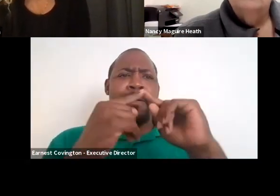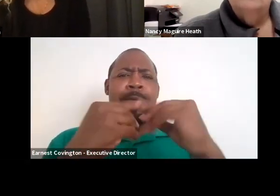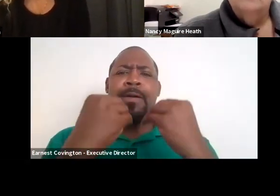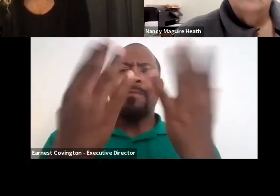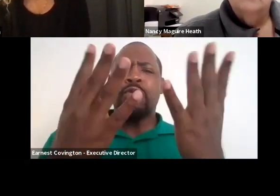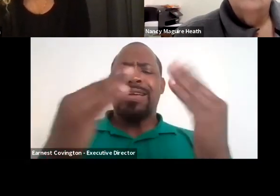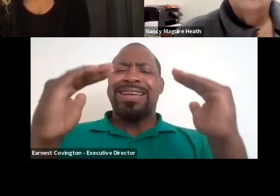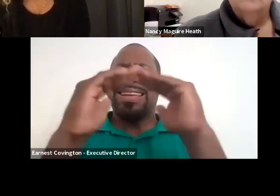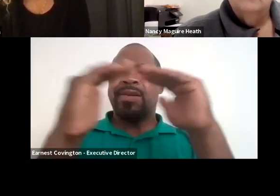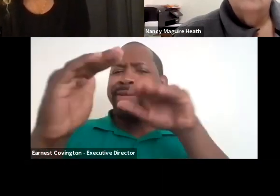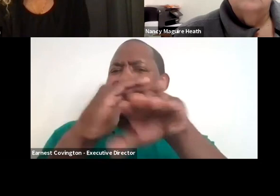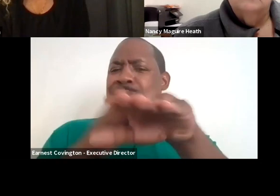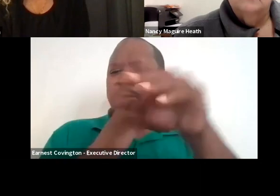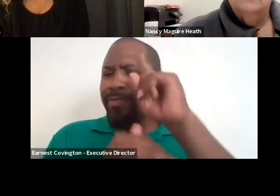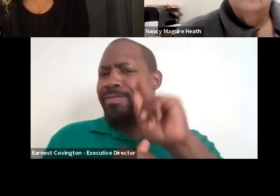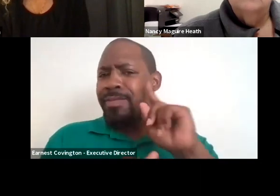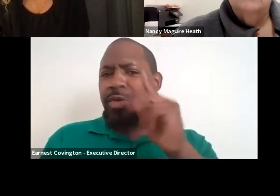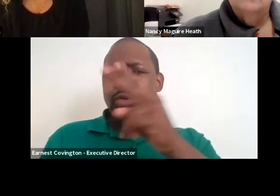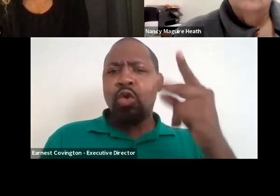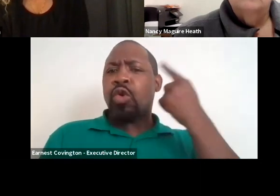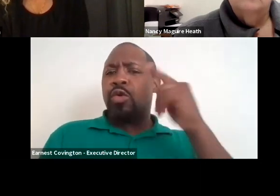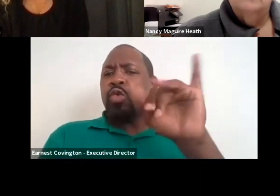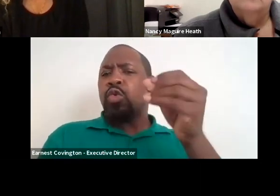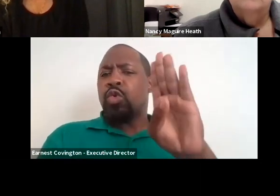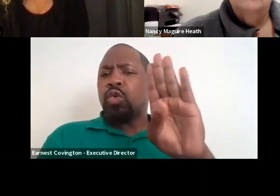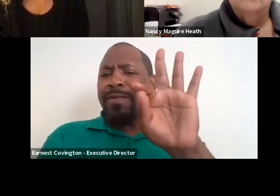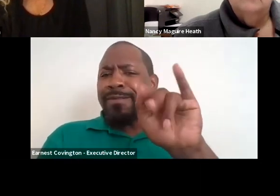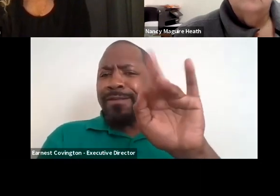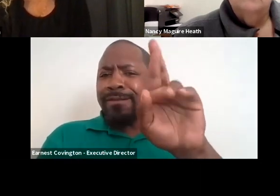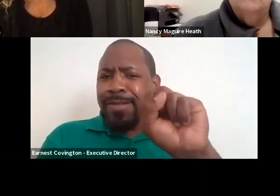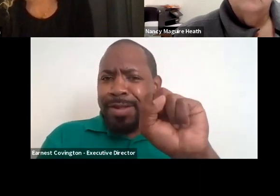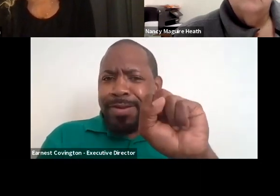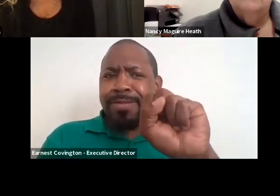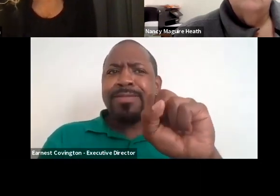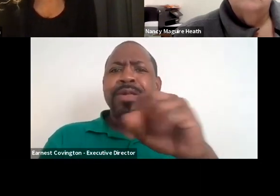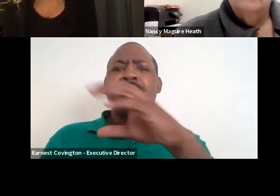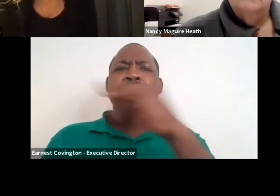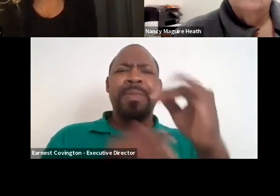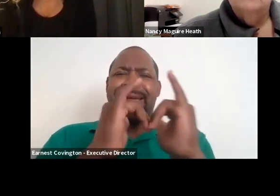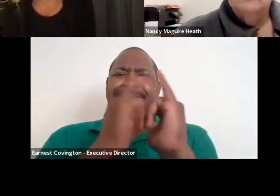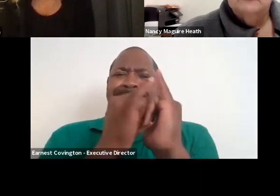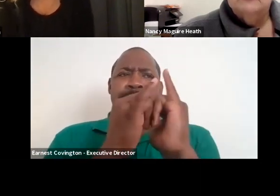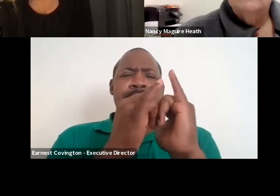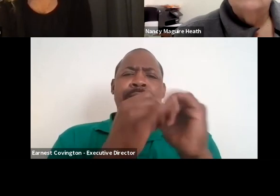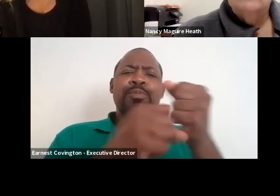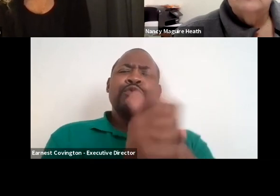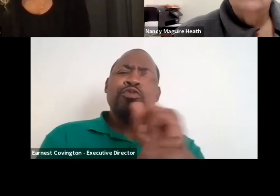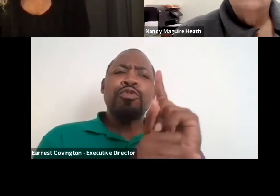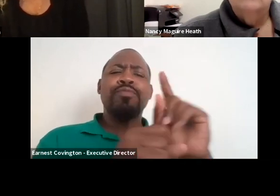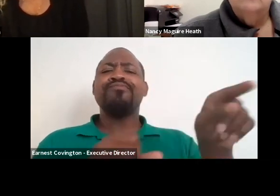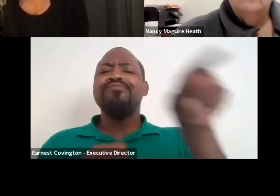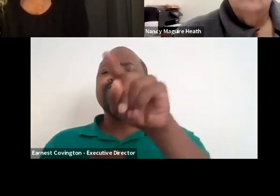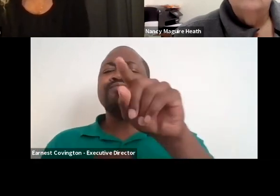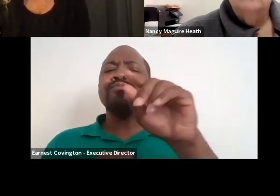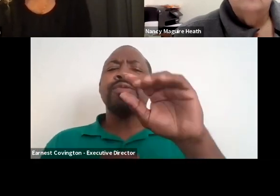talk about how to provide equal access for deaf and hard of hearing people for job fairs.